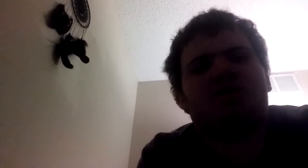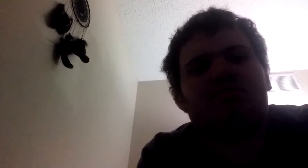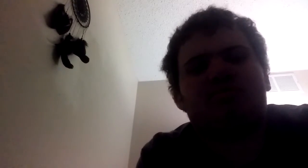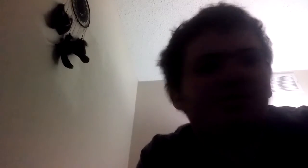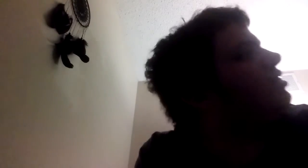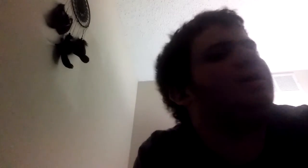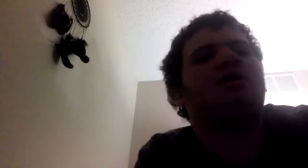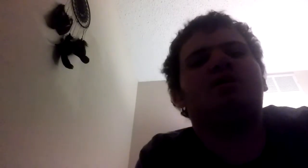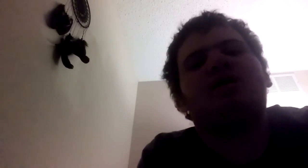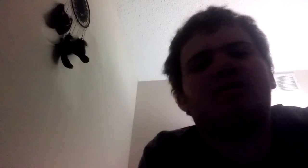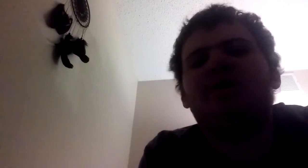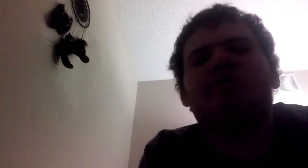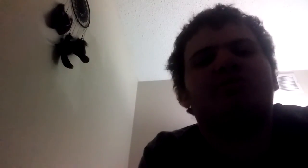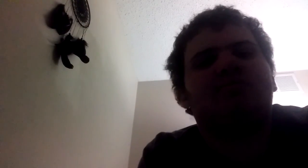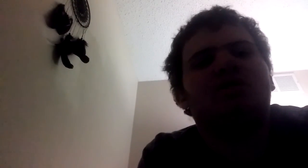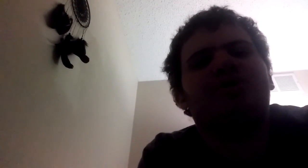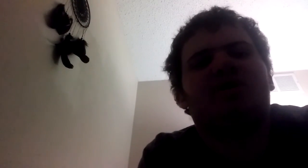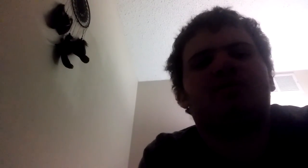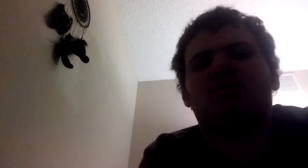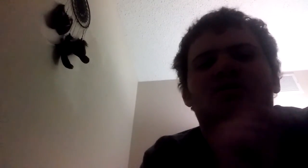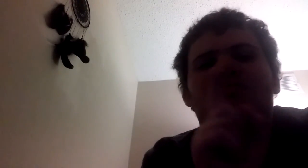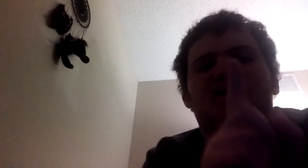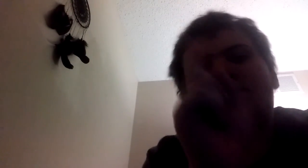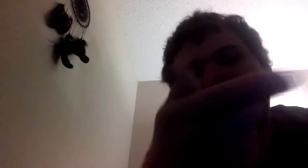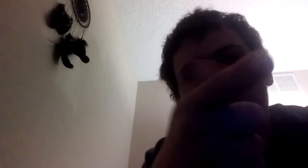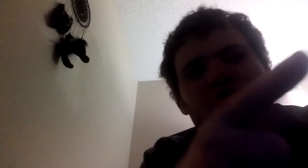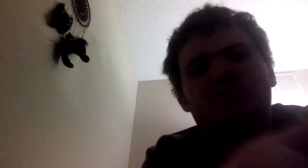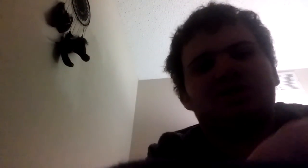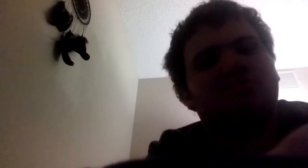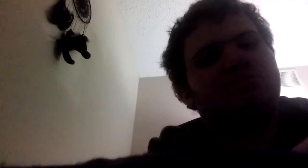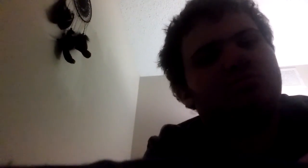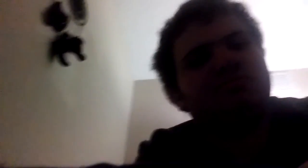have a very good day, and I'll see you all when I'm in the new house. Goodbye. Peace out, YouTube Nation.